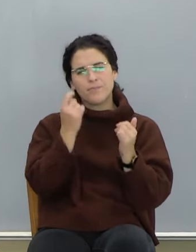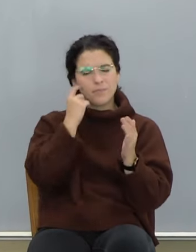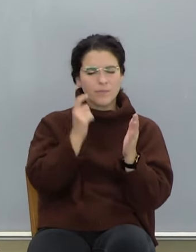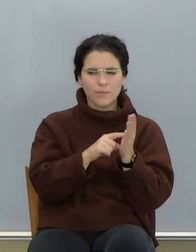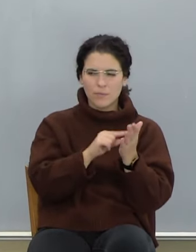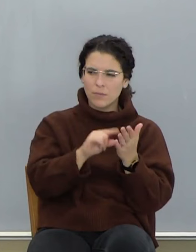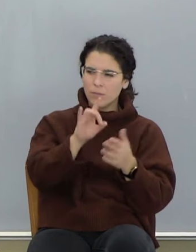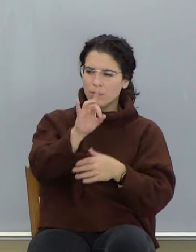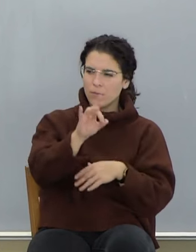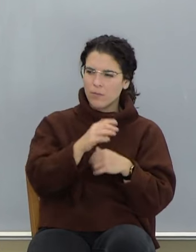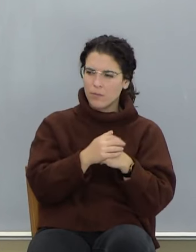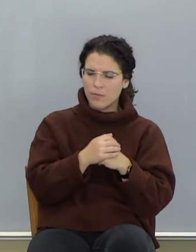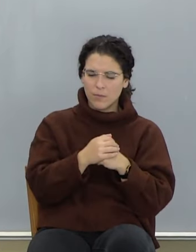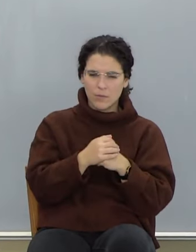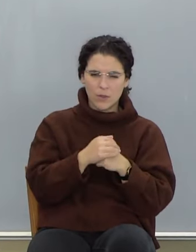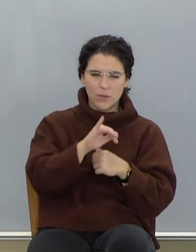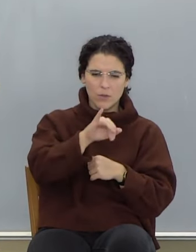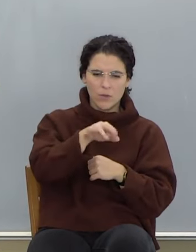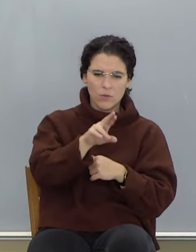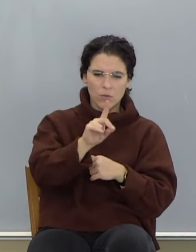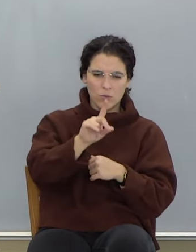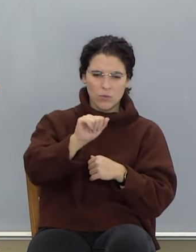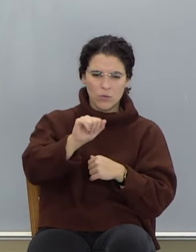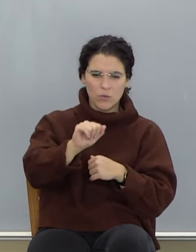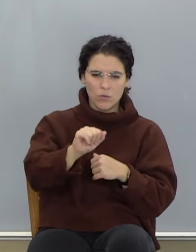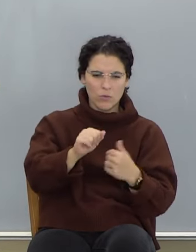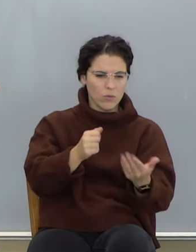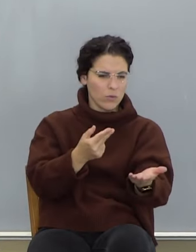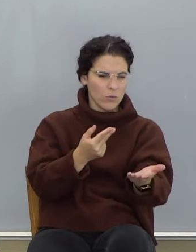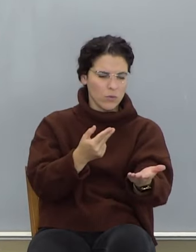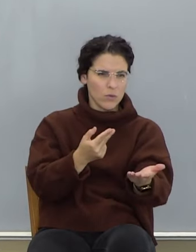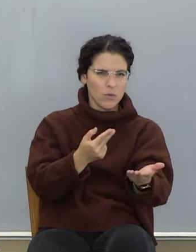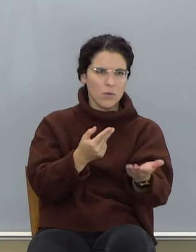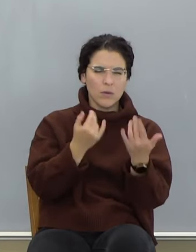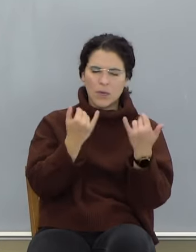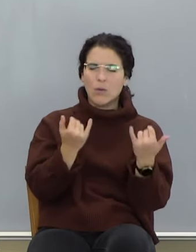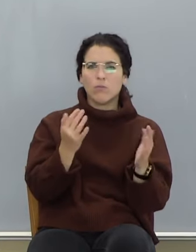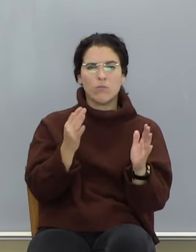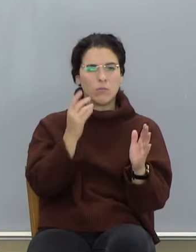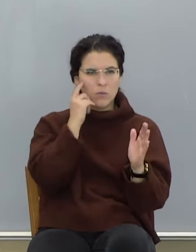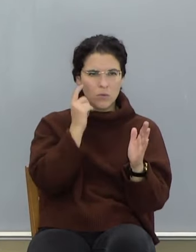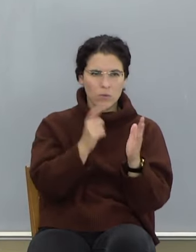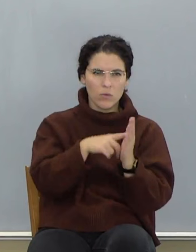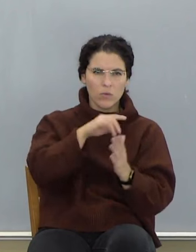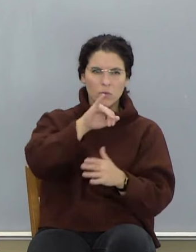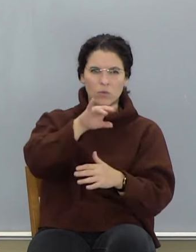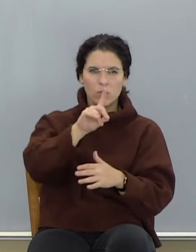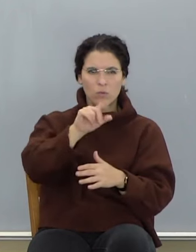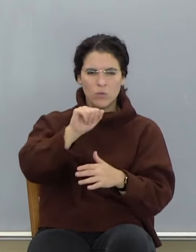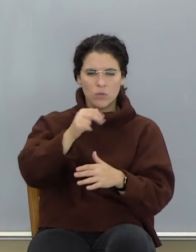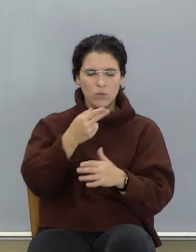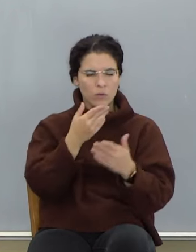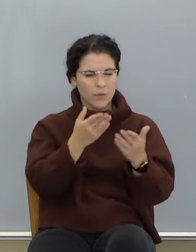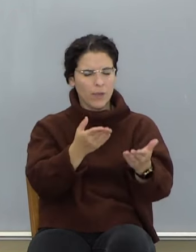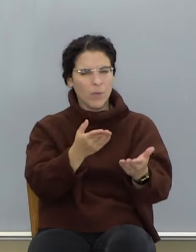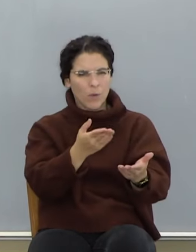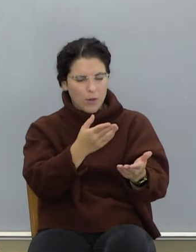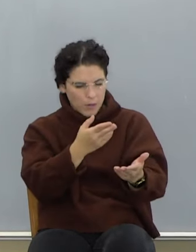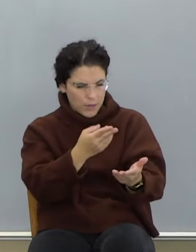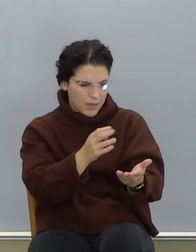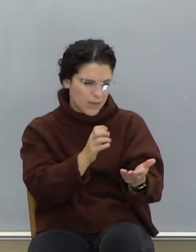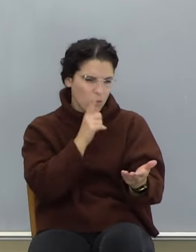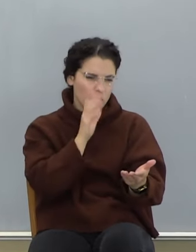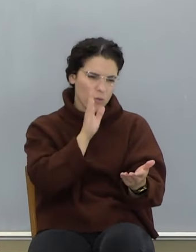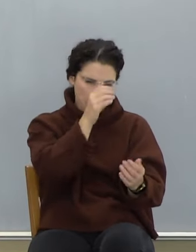8, Judah. Now notice, thou art he whom thy brethren